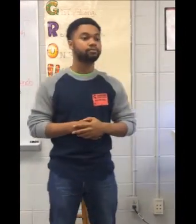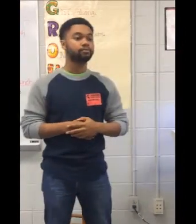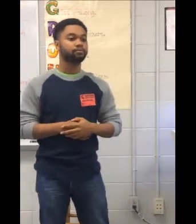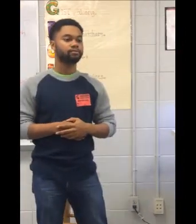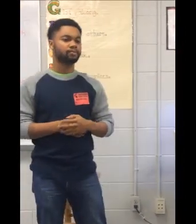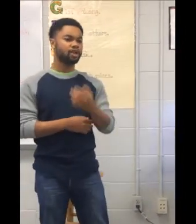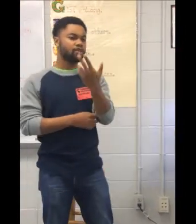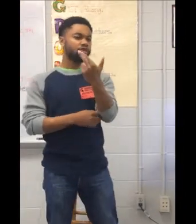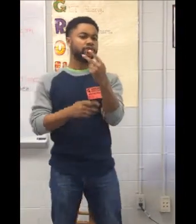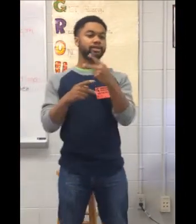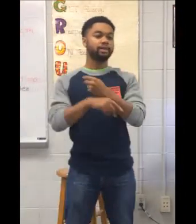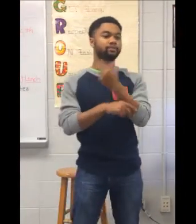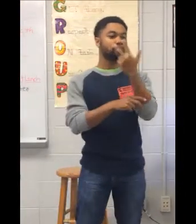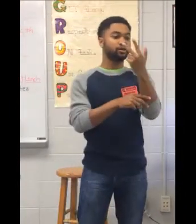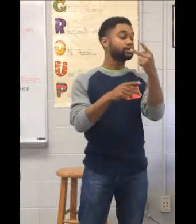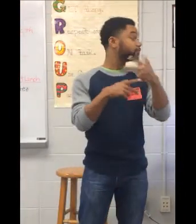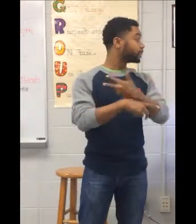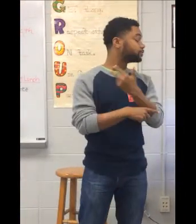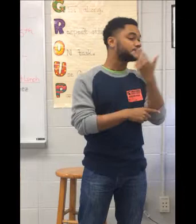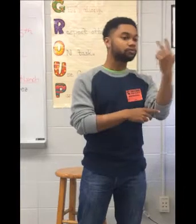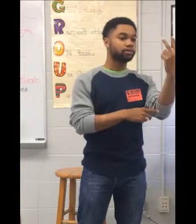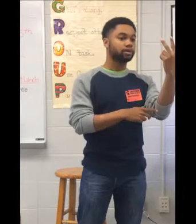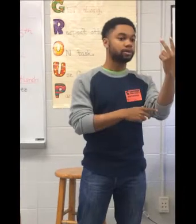3 times 117. Yeah.